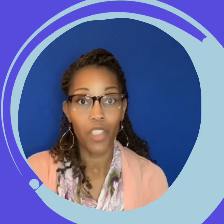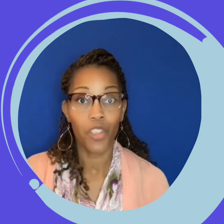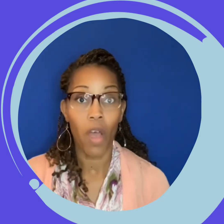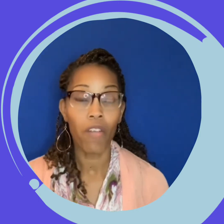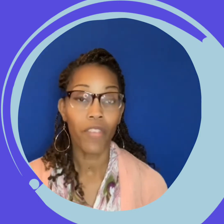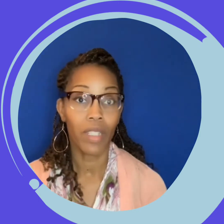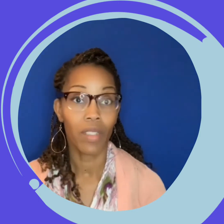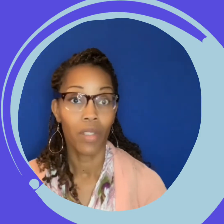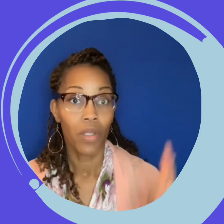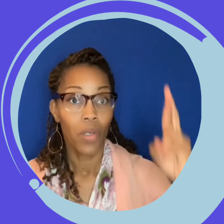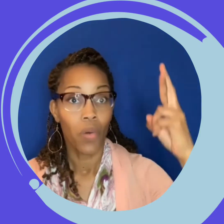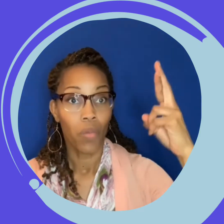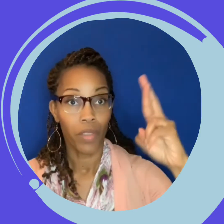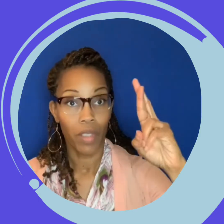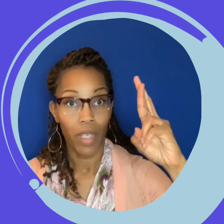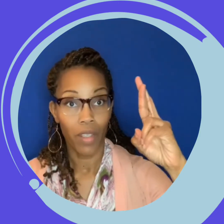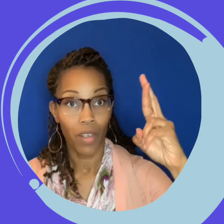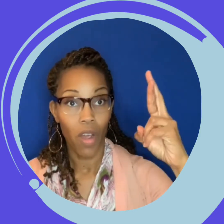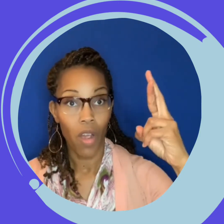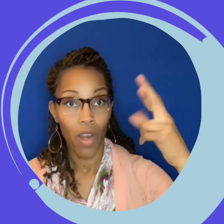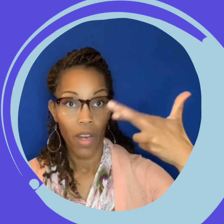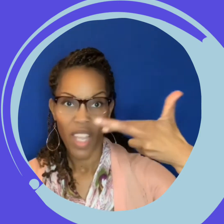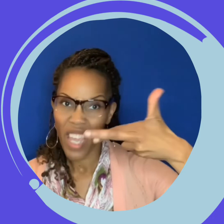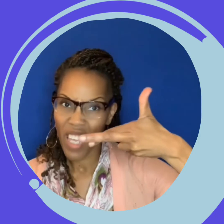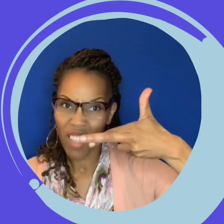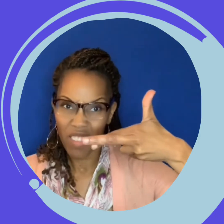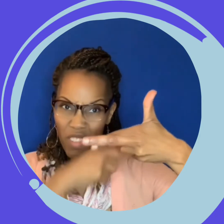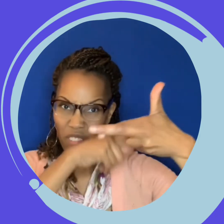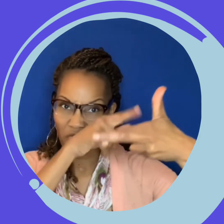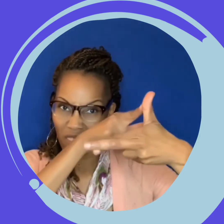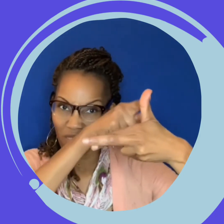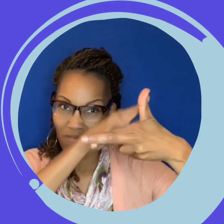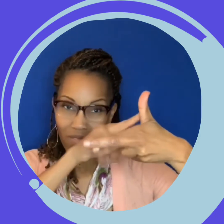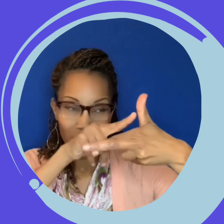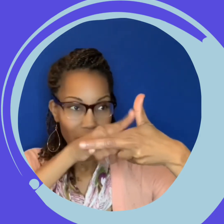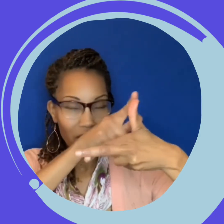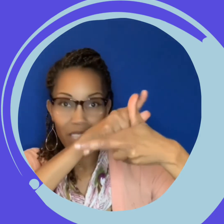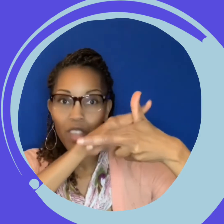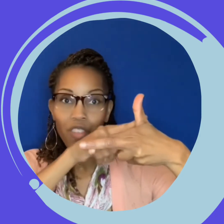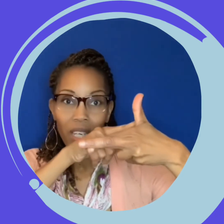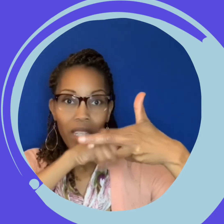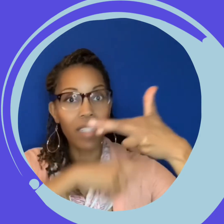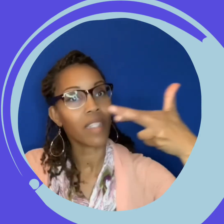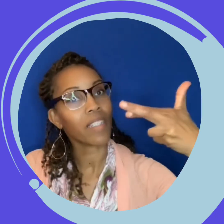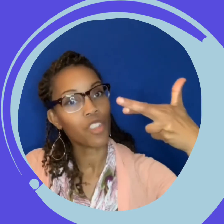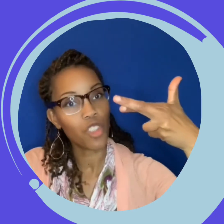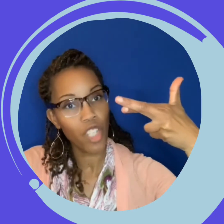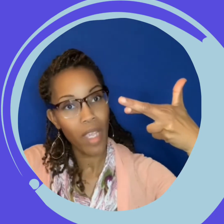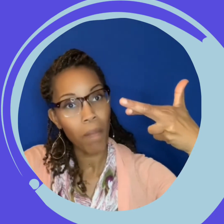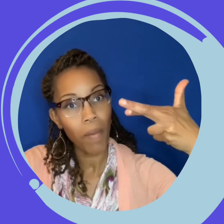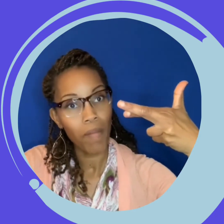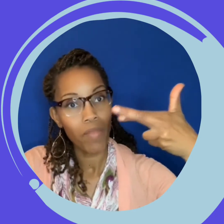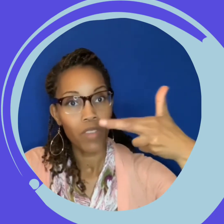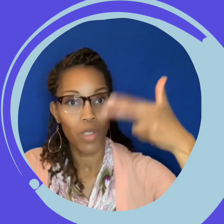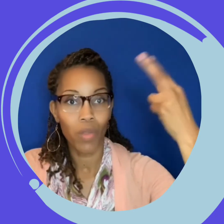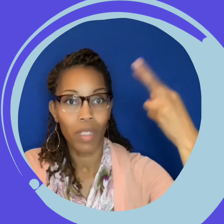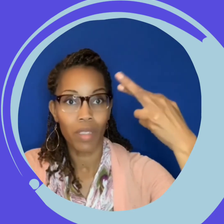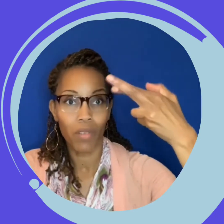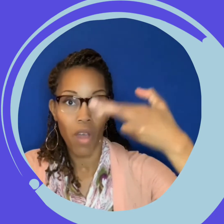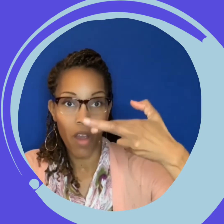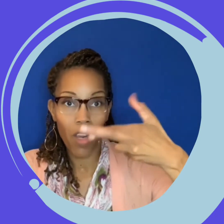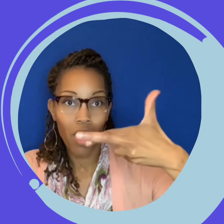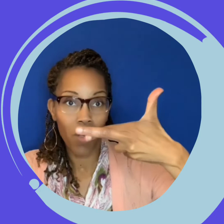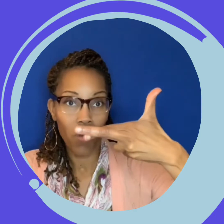seen dolphin with the letter R and a little, kind of like his fin. It's like the shape. So you want